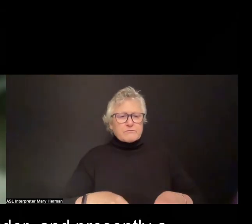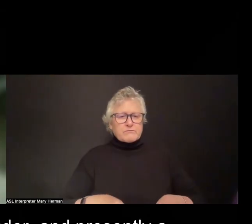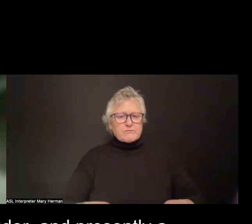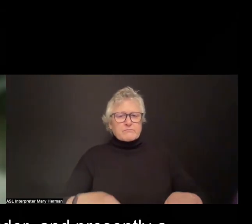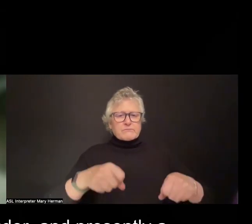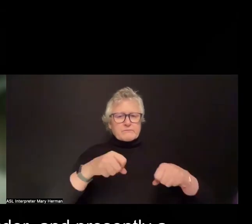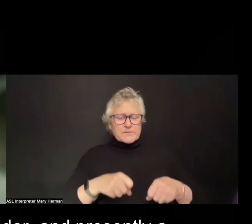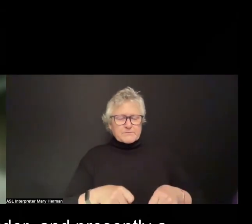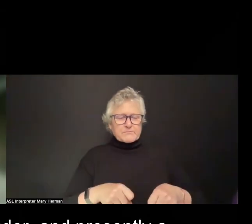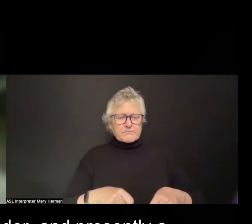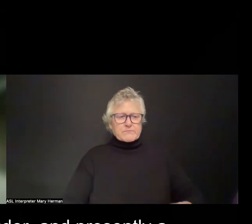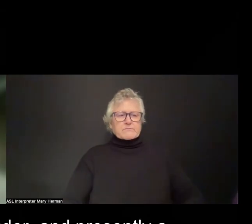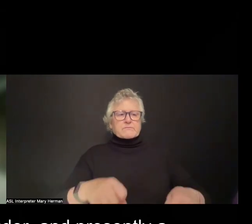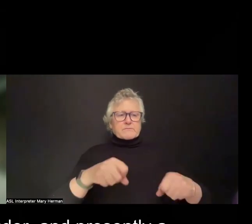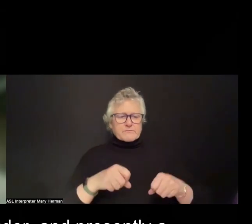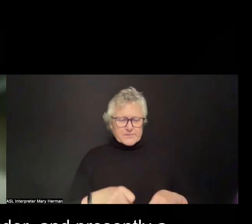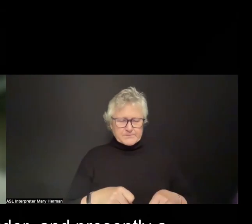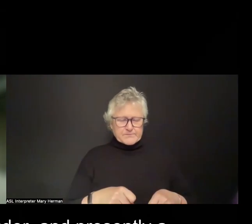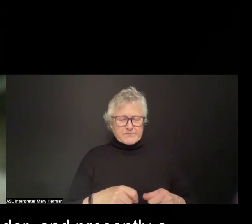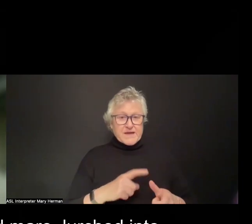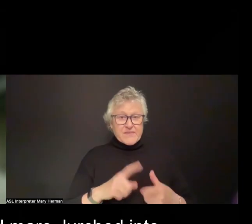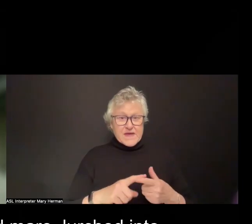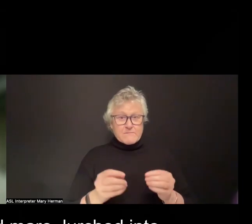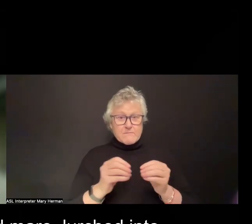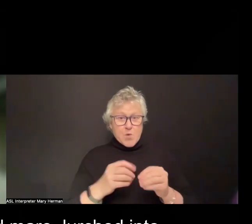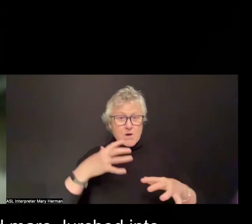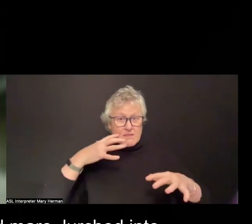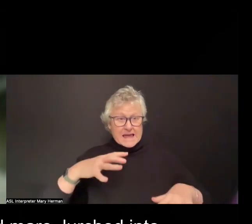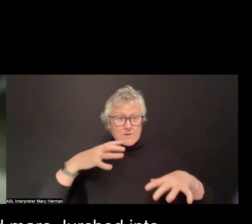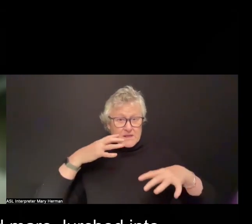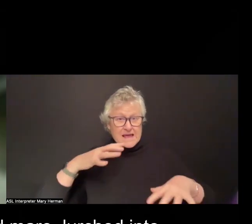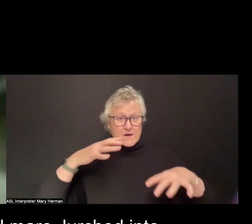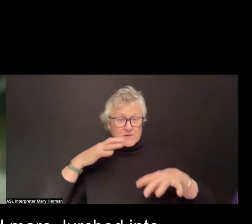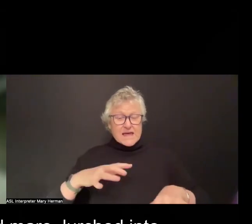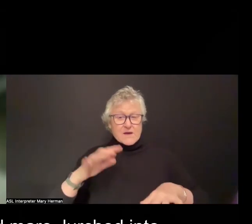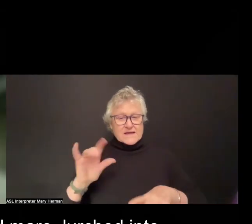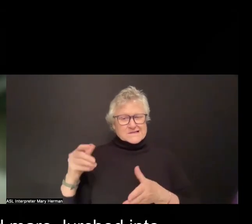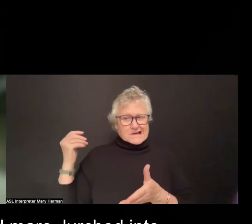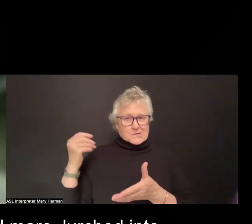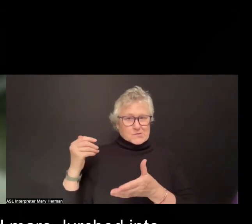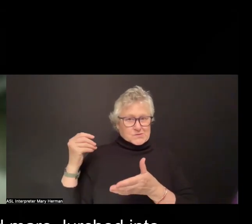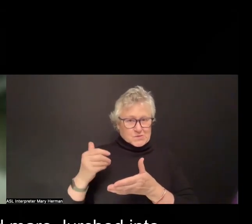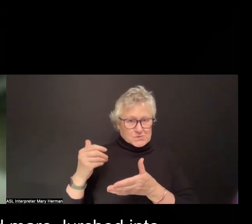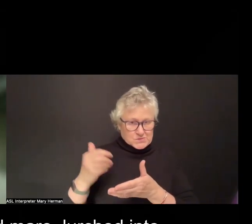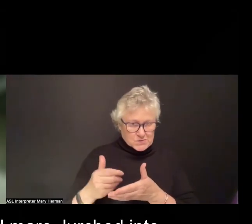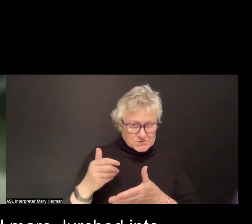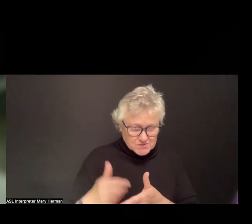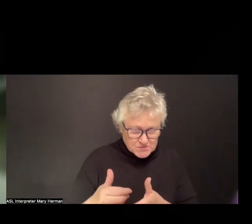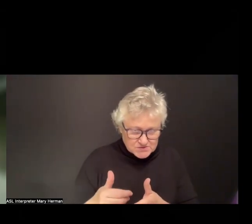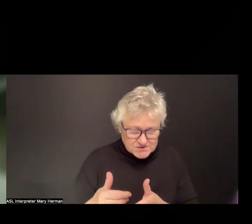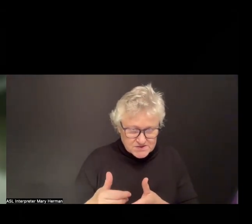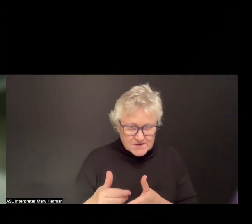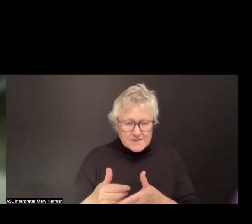grew louder, and presently a 3-sided wooden cart, like a hay wain, dragged by a tired mare, lurched into view, drawing ruts behind it in the